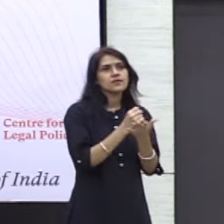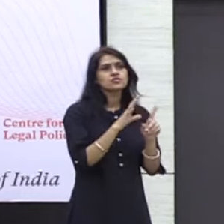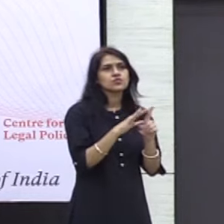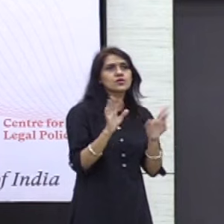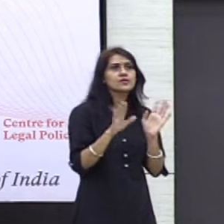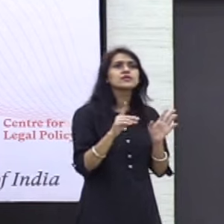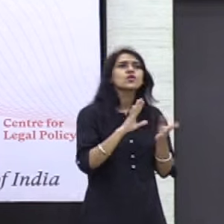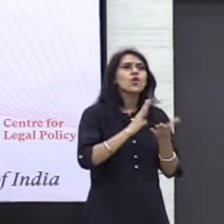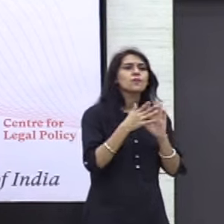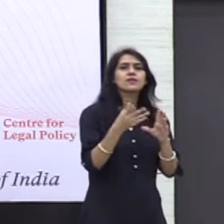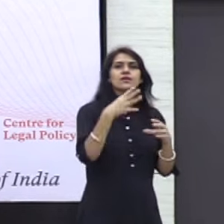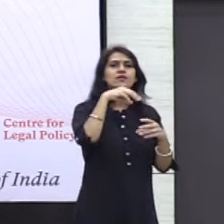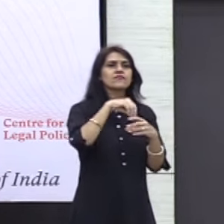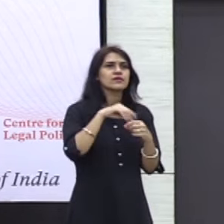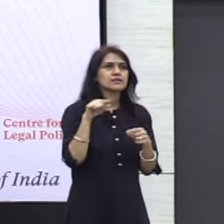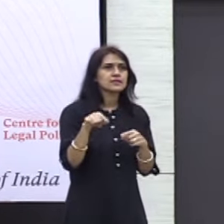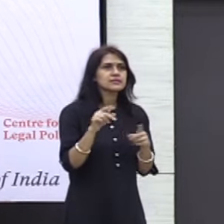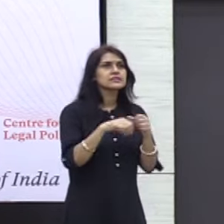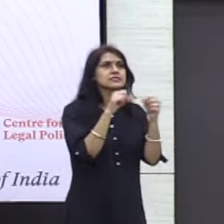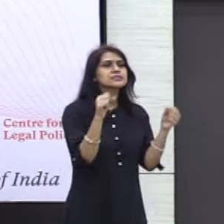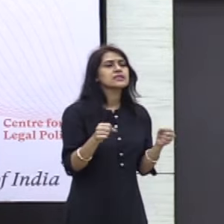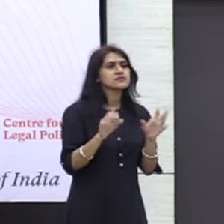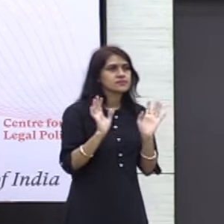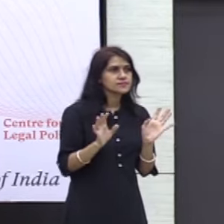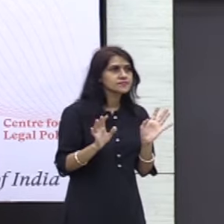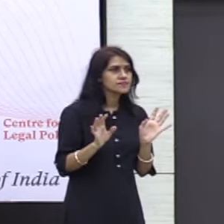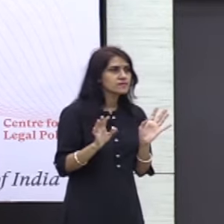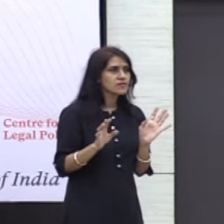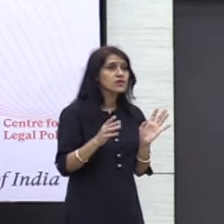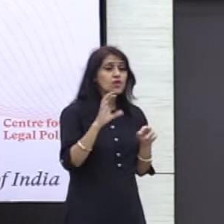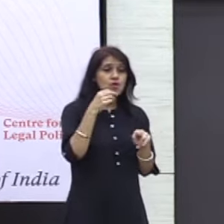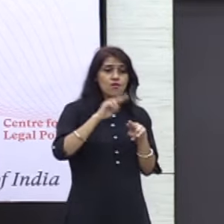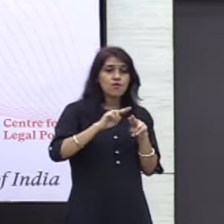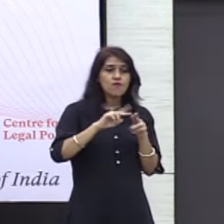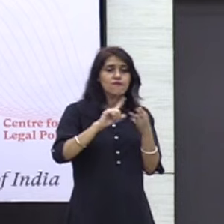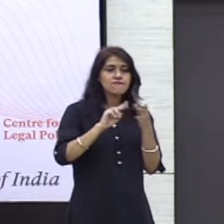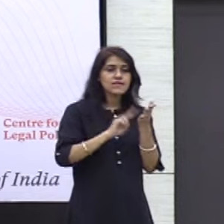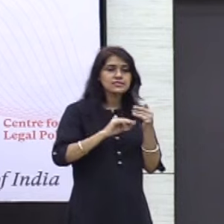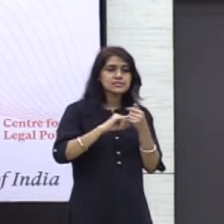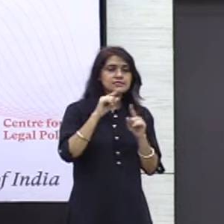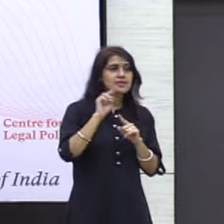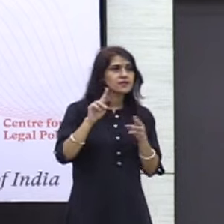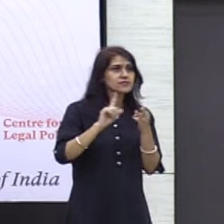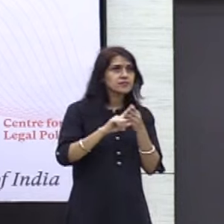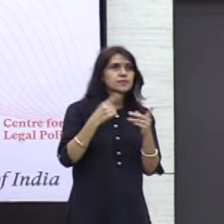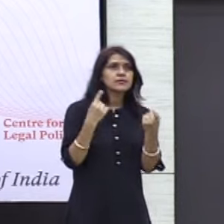is part of the federal structure that offenses must be investigated where they are committed,